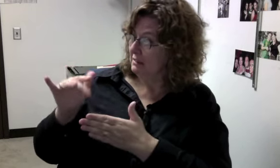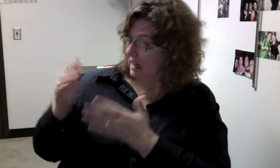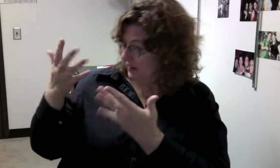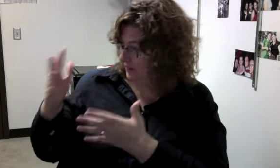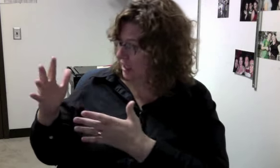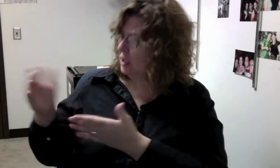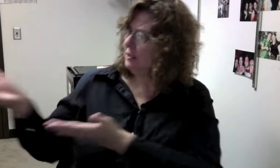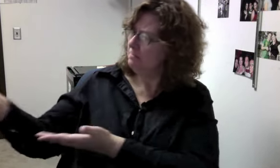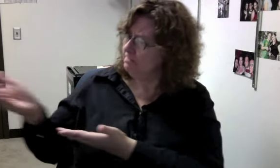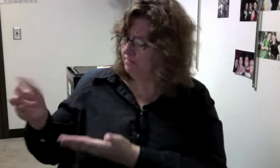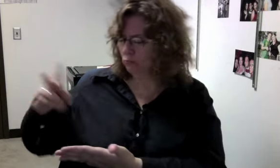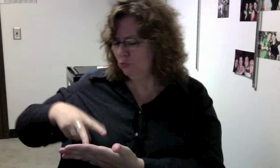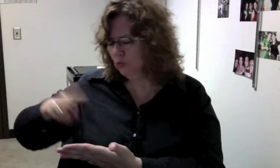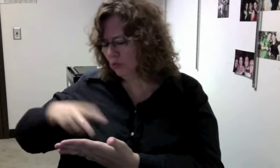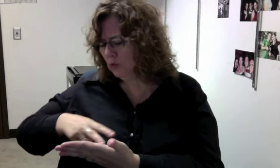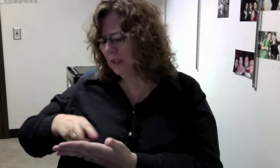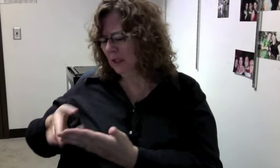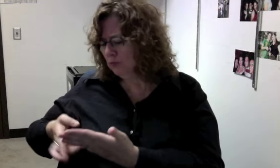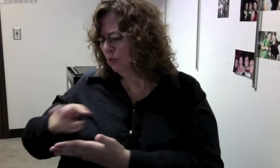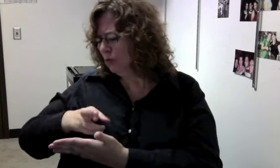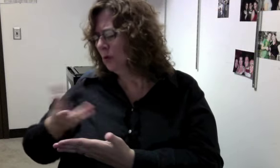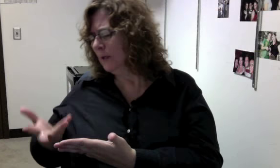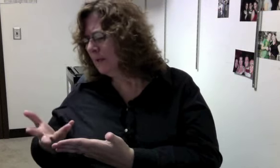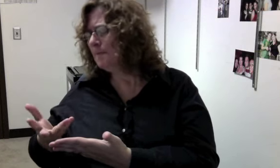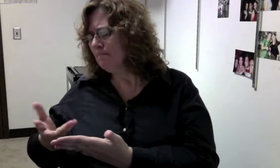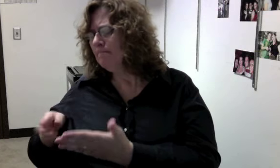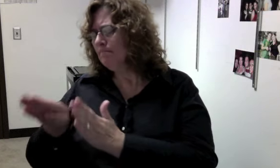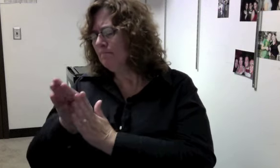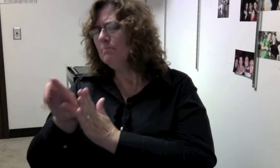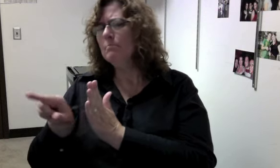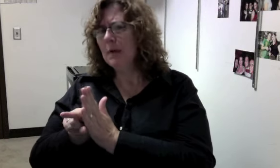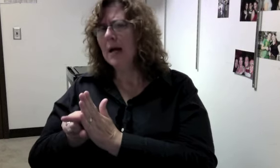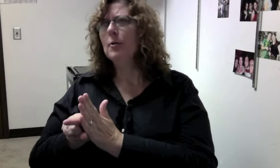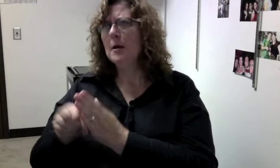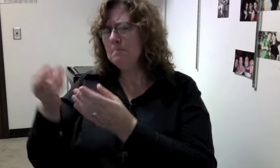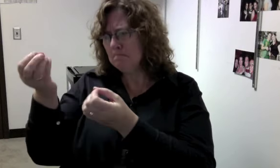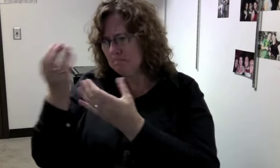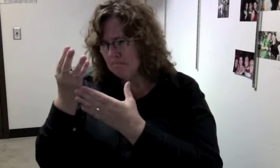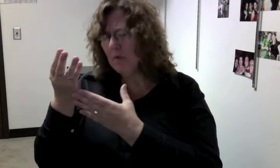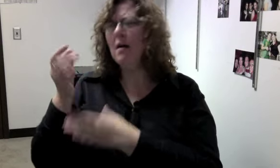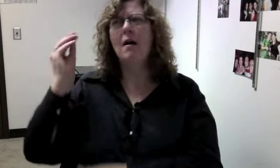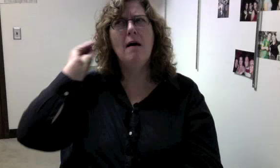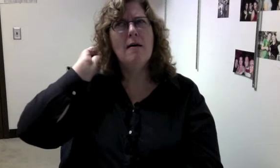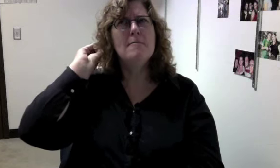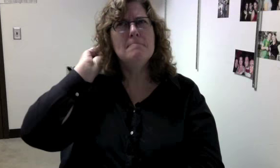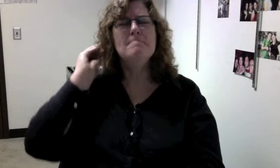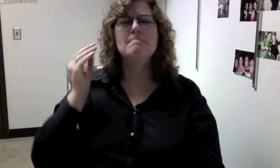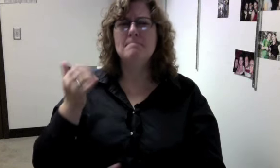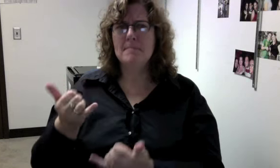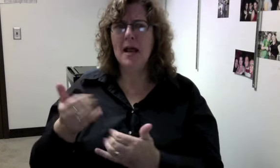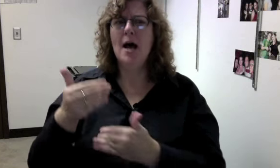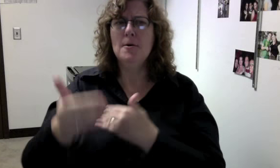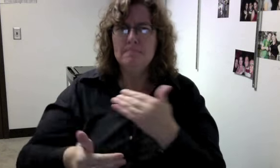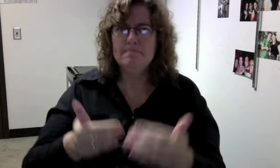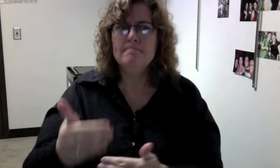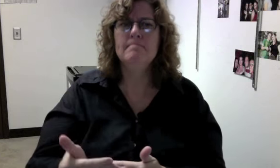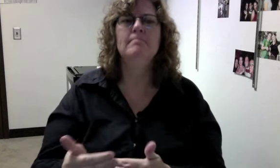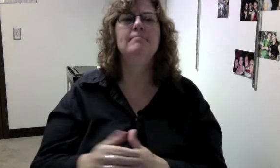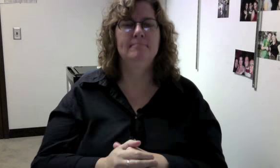why gathering and using background information is so important. The next step, do you remember